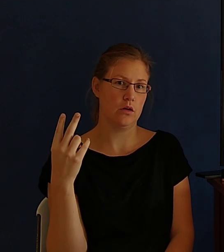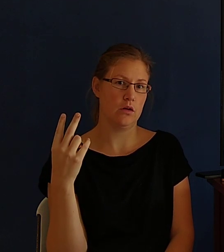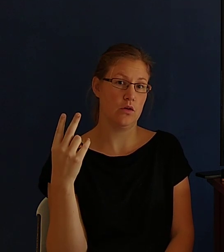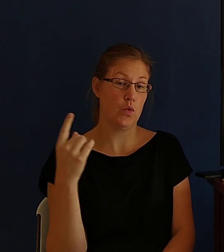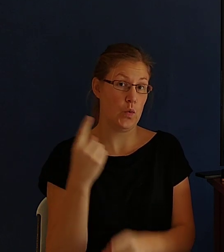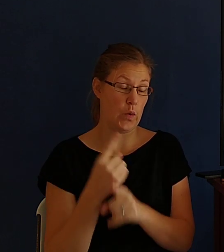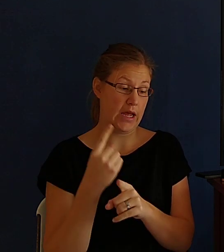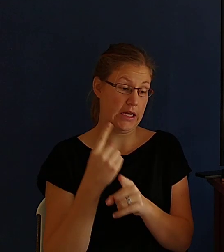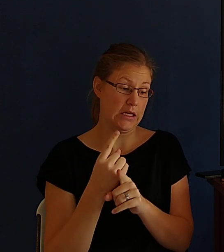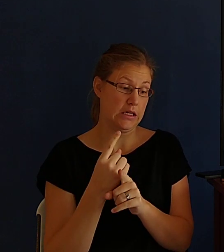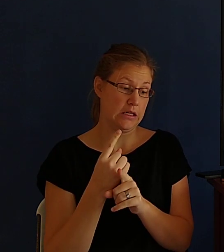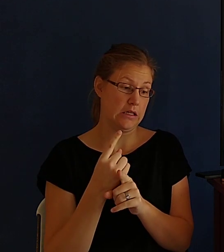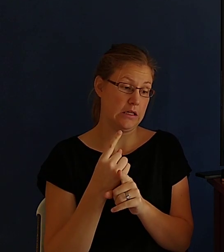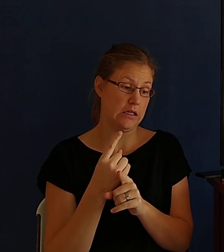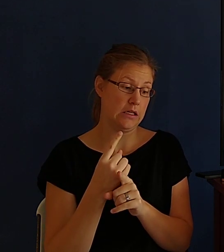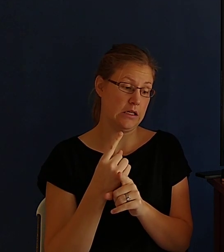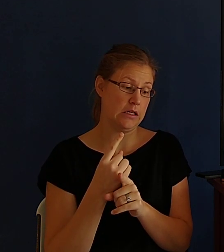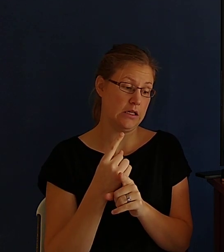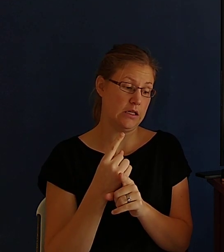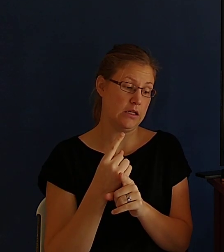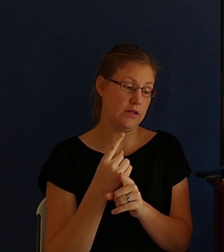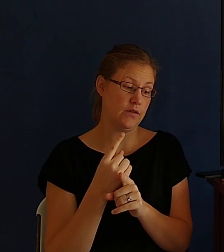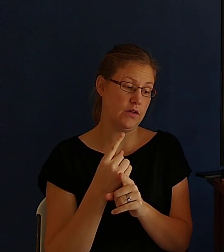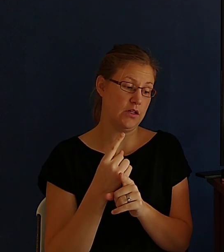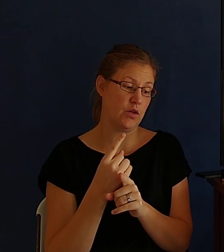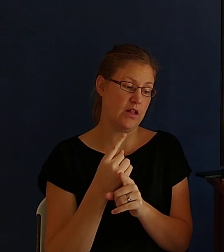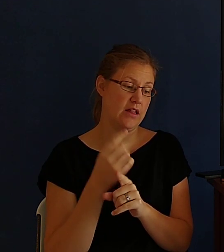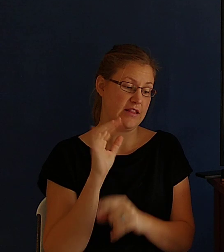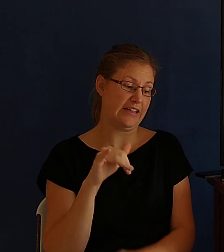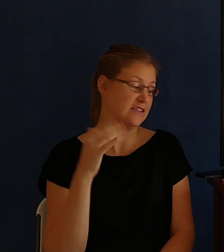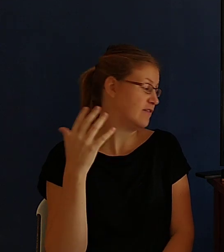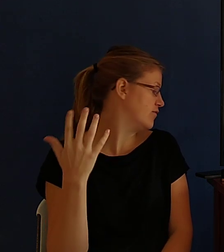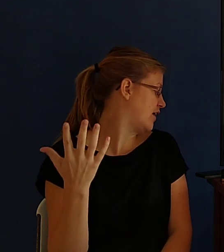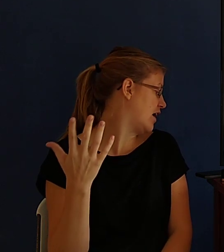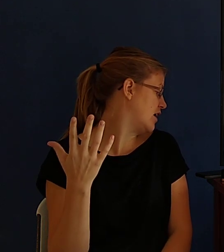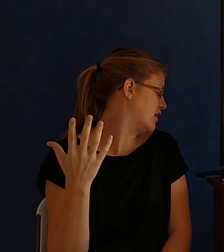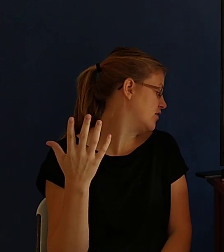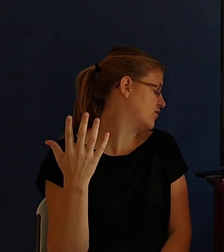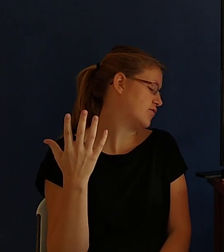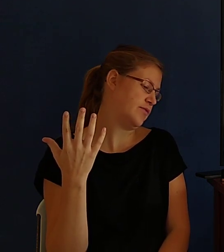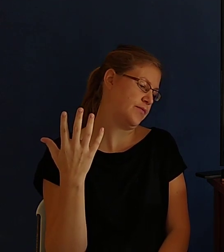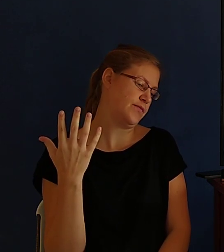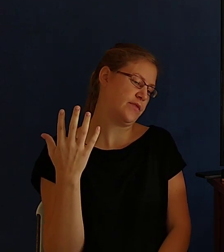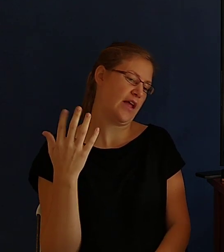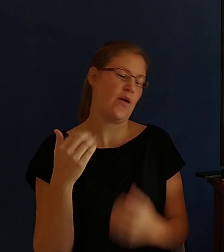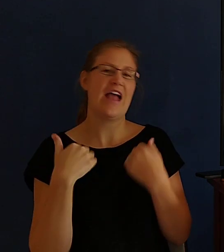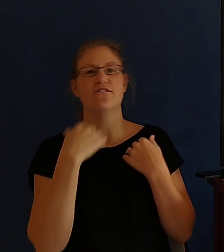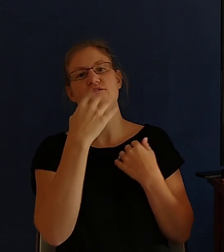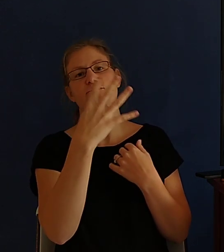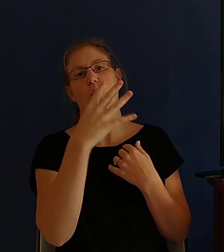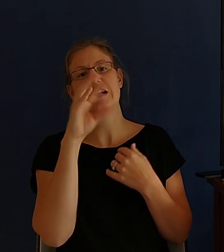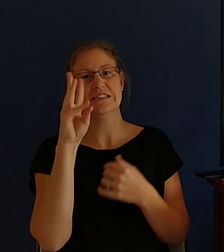right? We have here 4 and 2, which is 5, and we have 4 and 6, which is